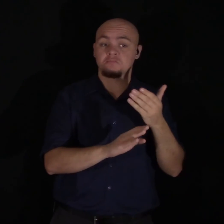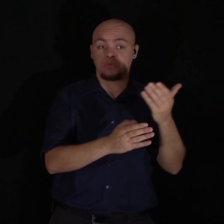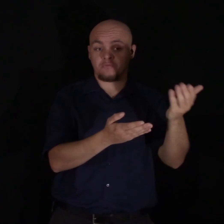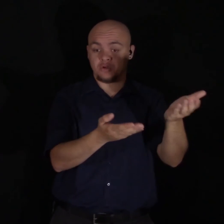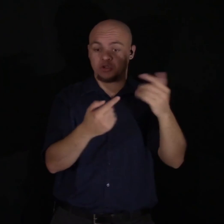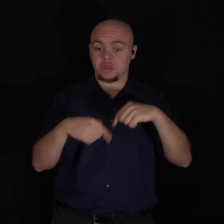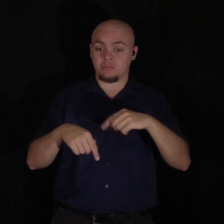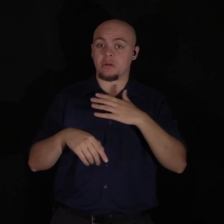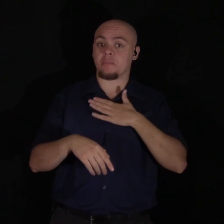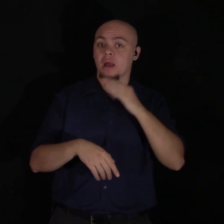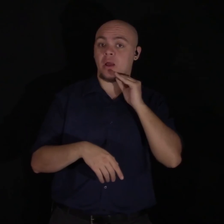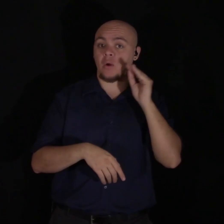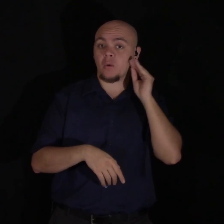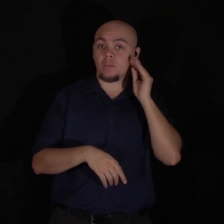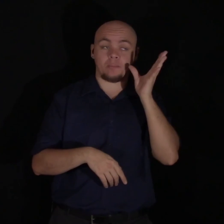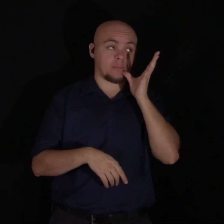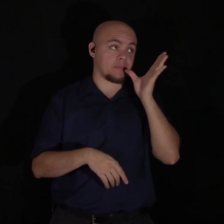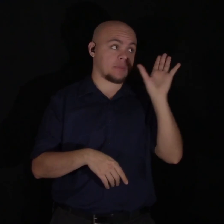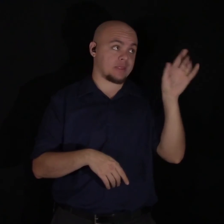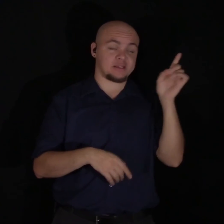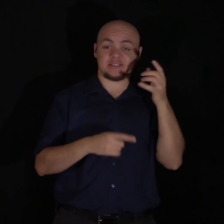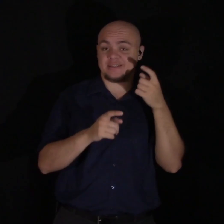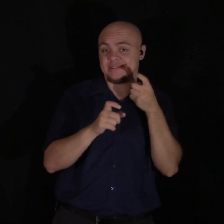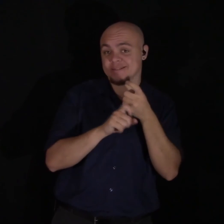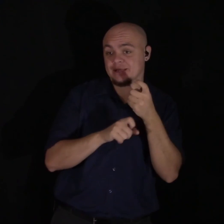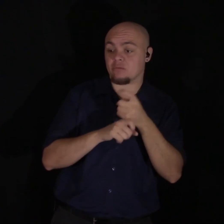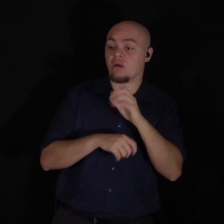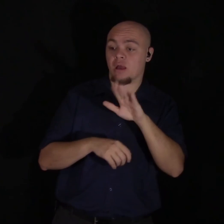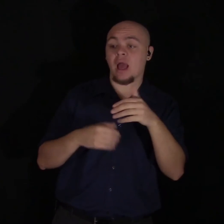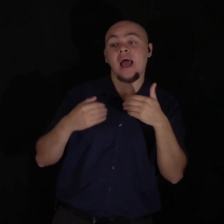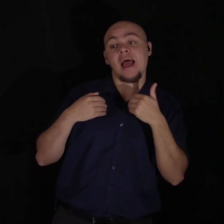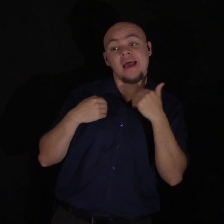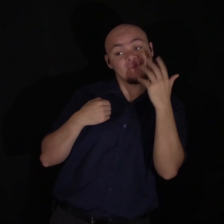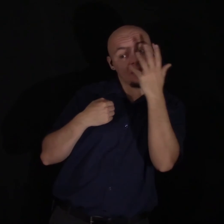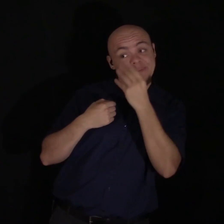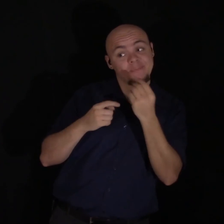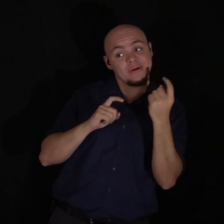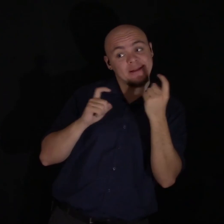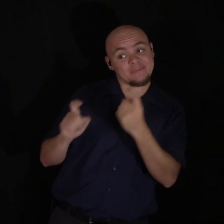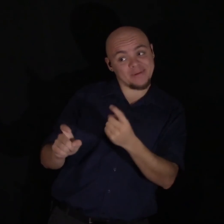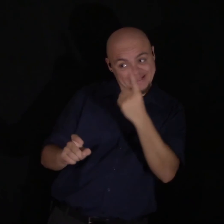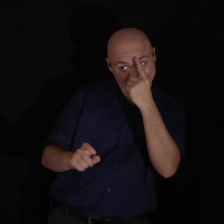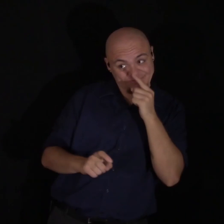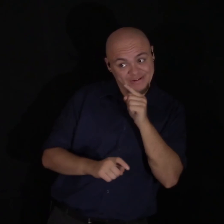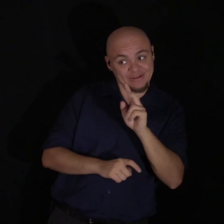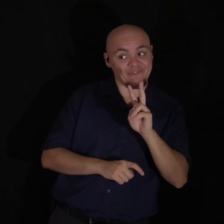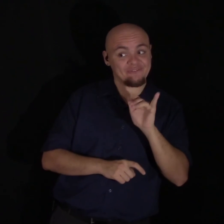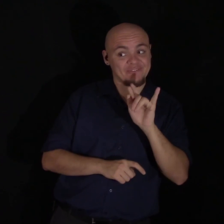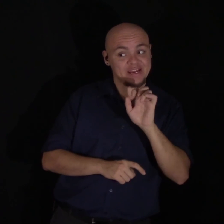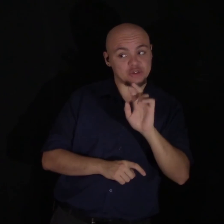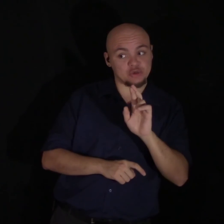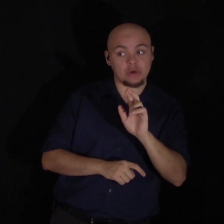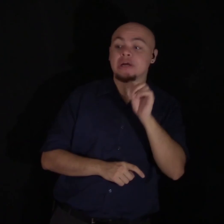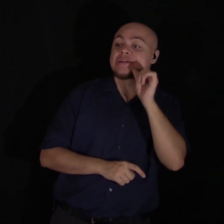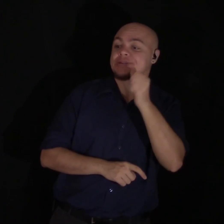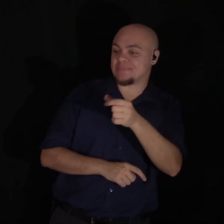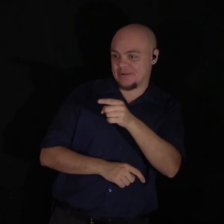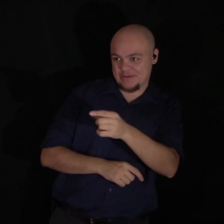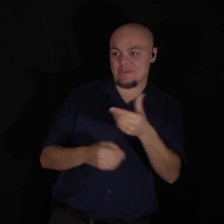my mother had said playfully, "I have a pretty present for my Victor. Tomorrow he shall have it." And when, on